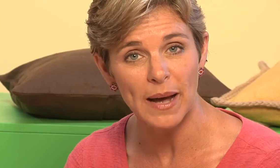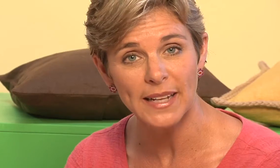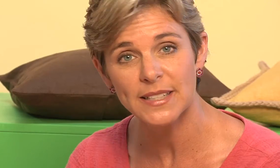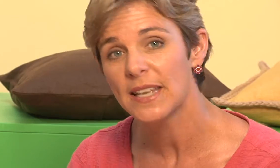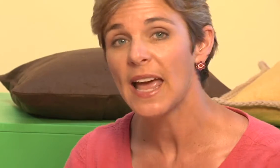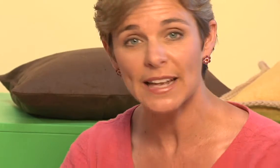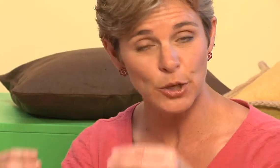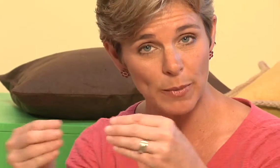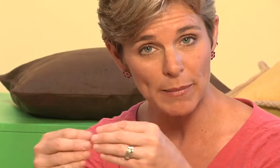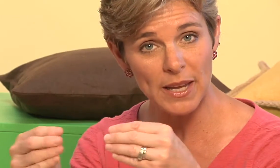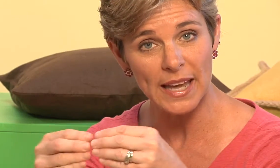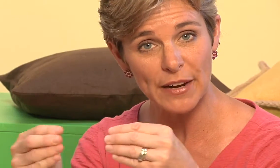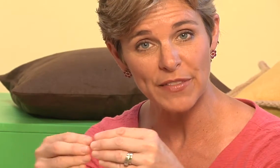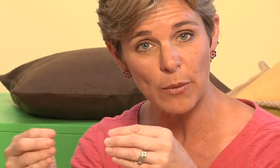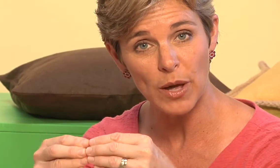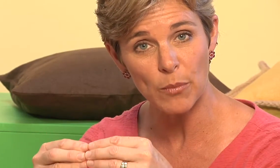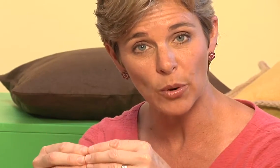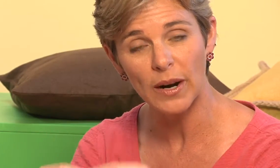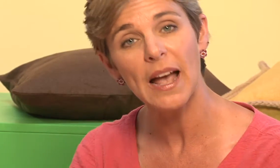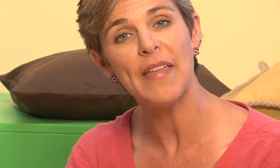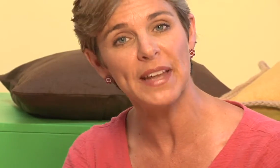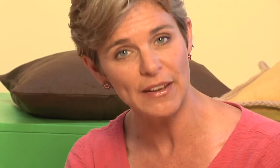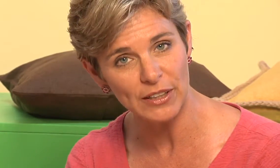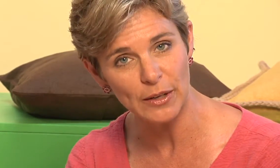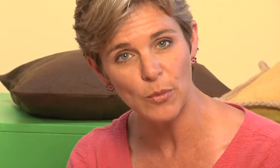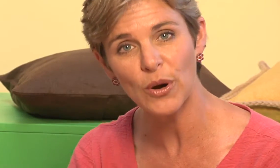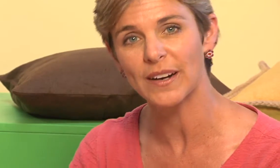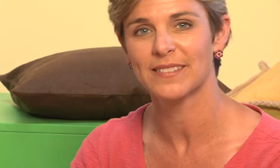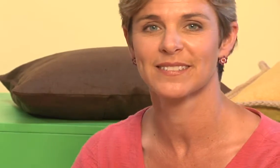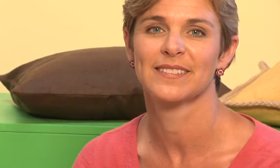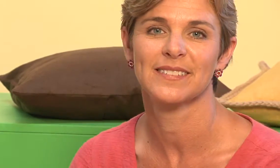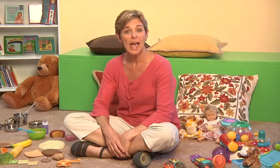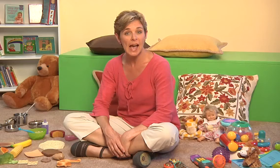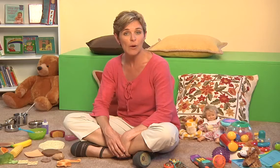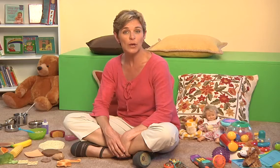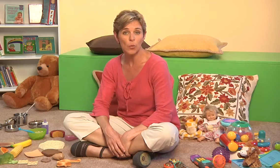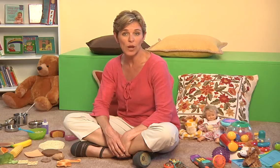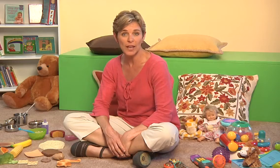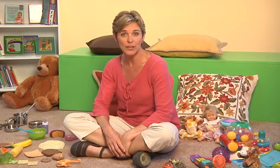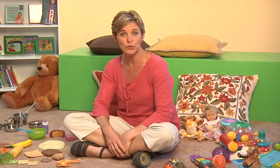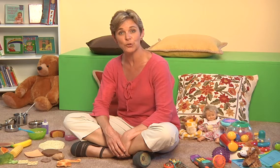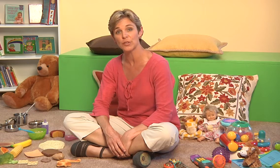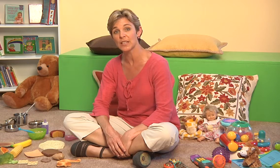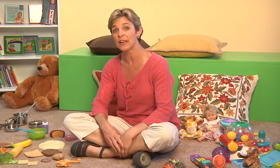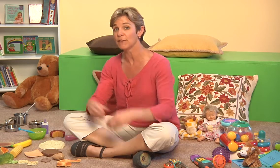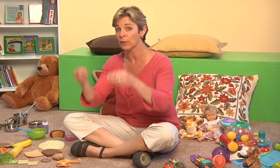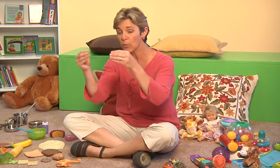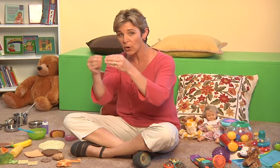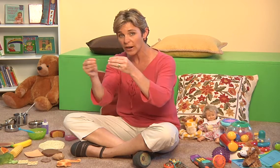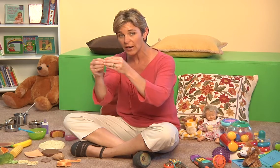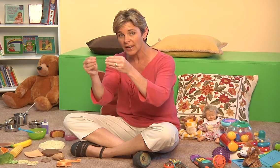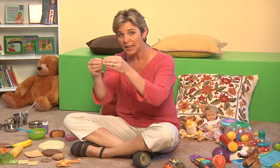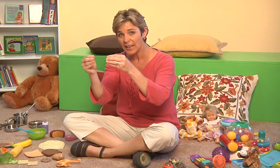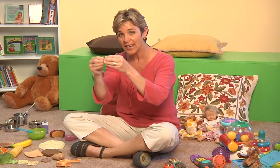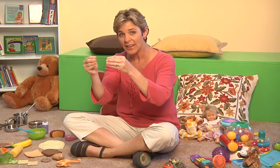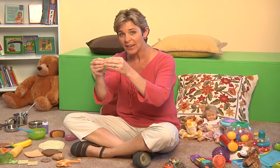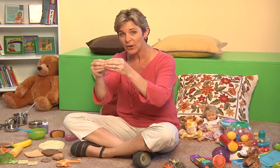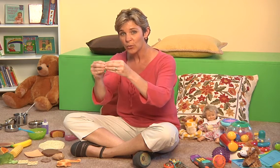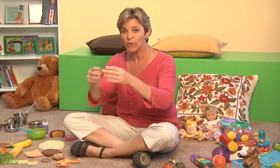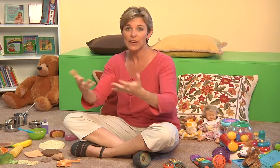bites, ask your baby again if they want more, and then give a little more. How and when you do the sign for more will vary